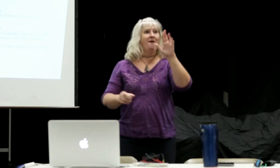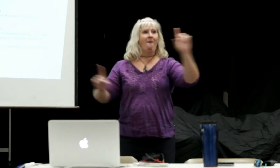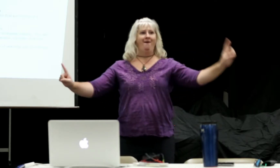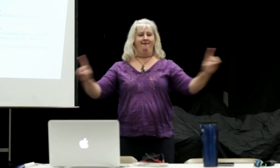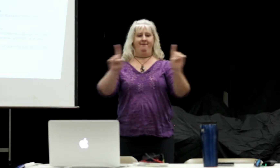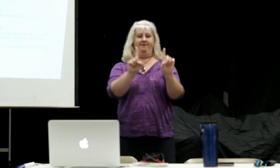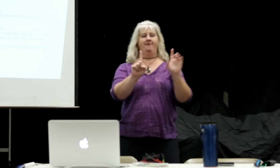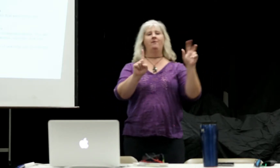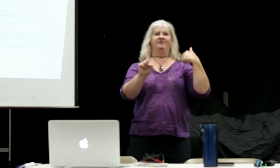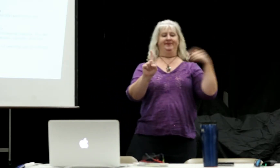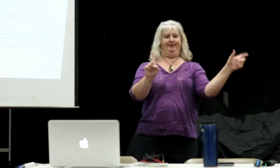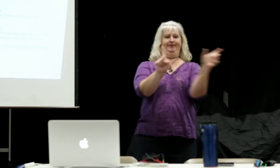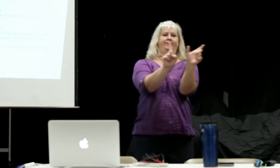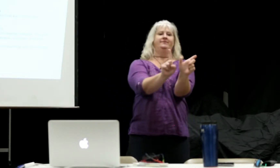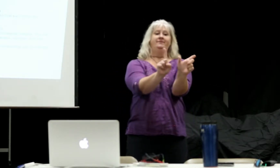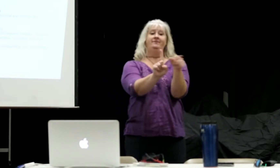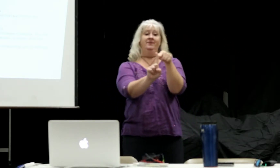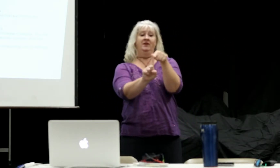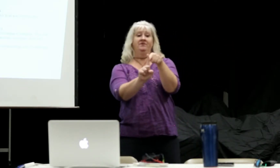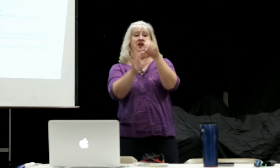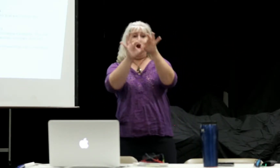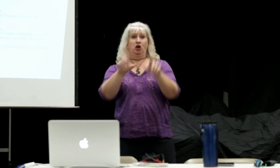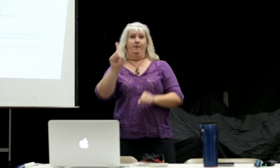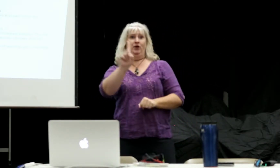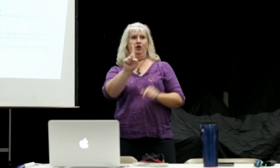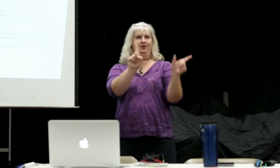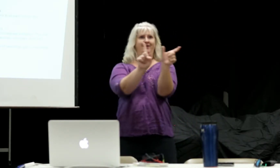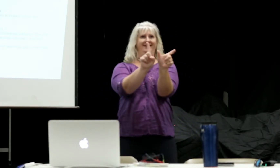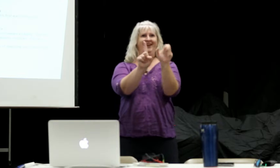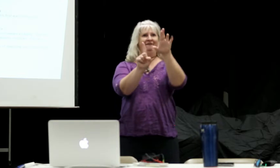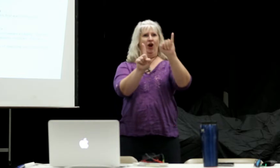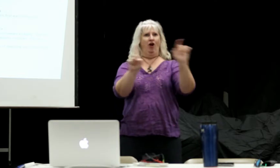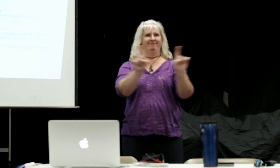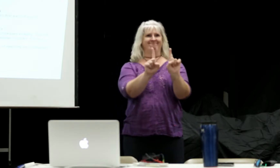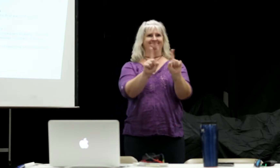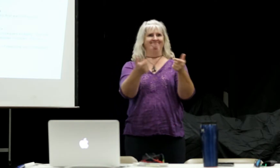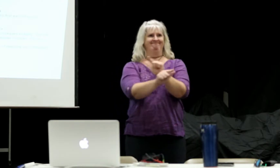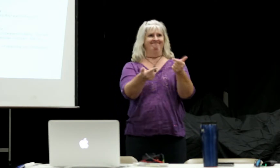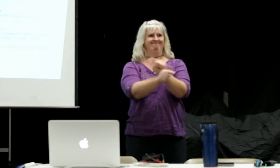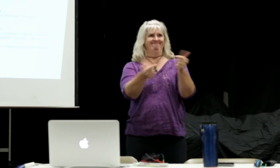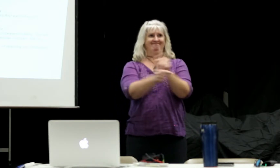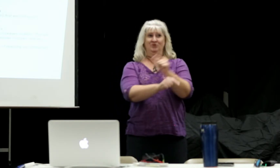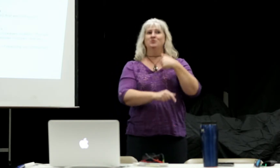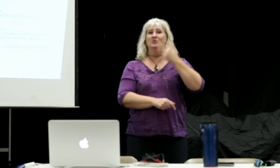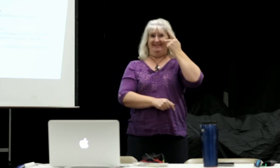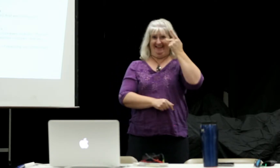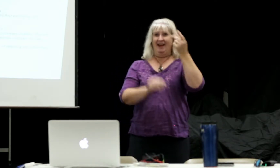in-person interpreters, which is the question, is that better than nothing? Because if you had an in-person interpreter and